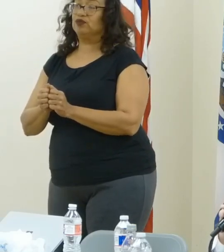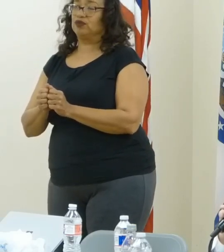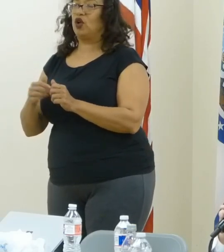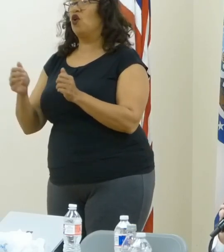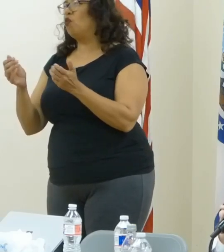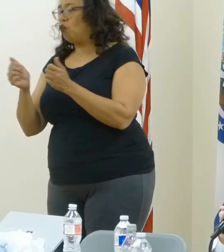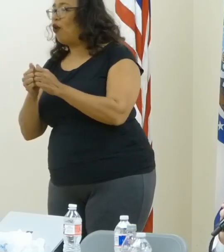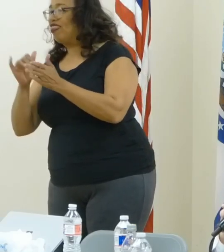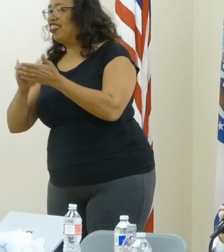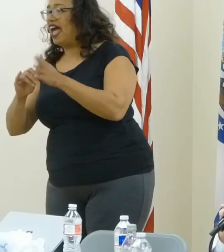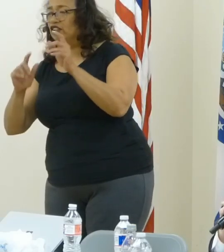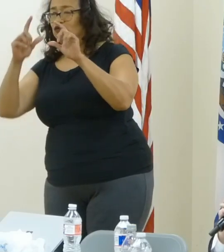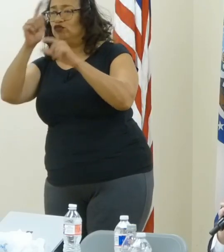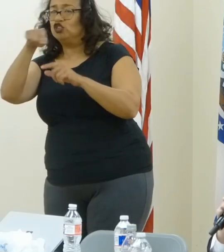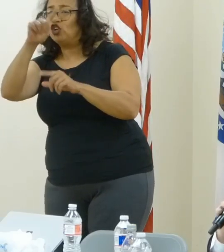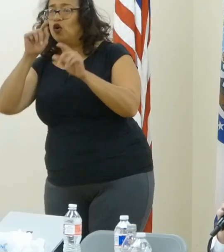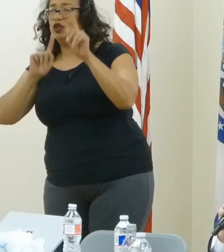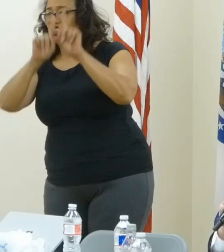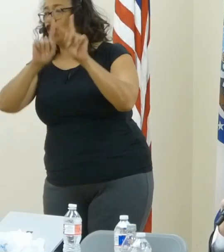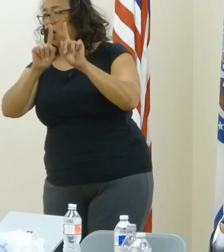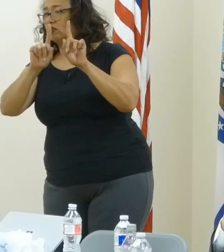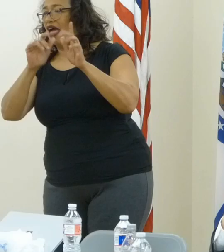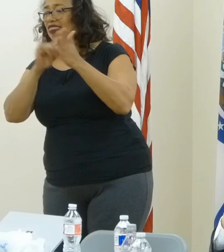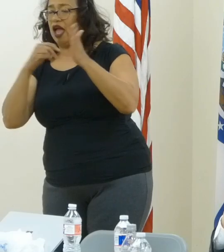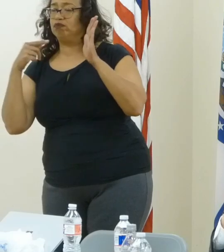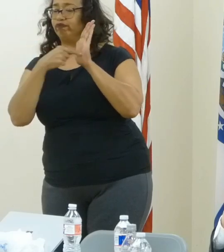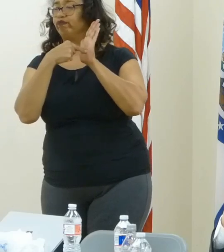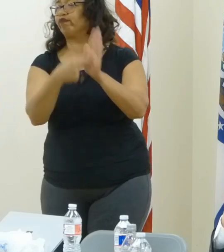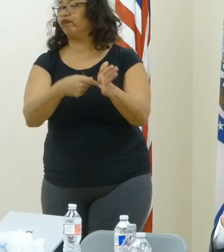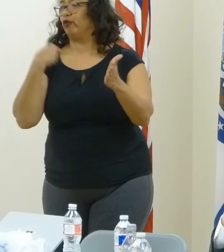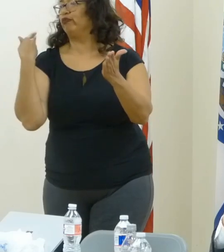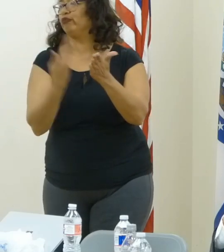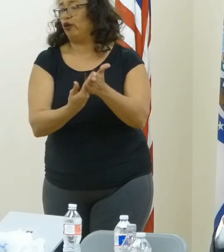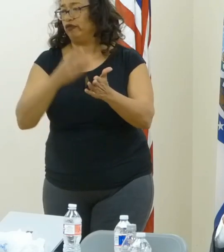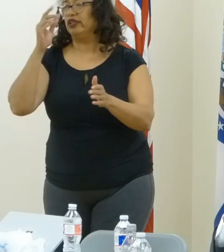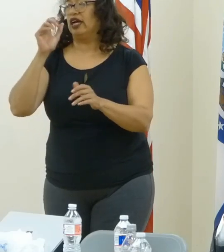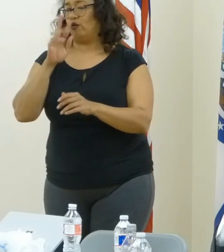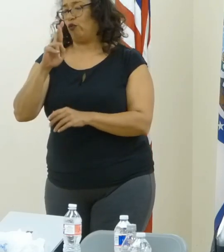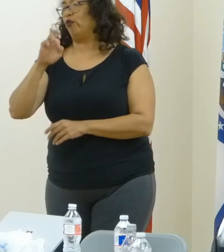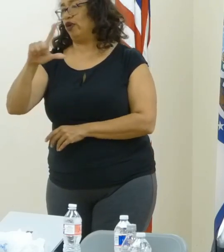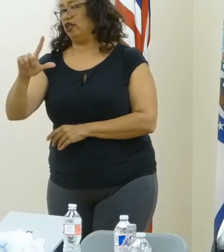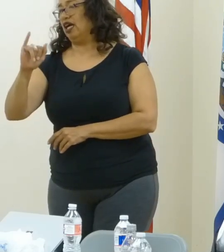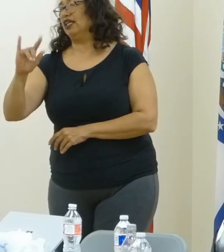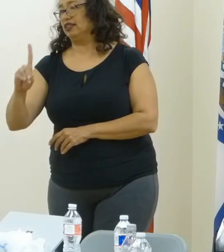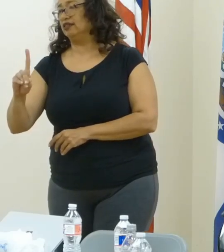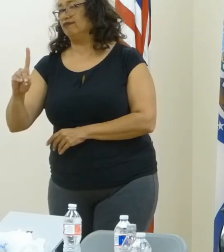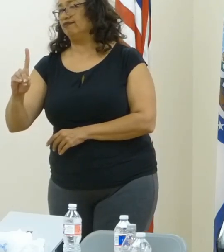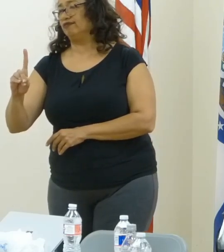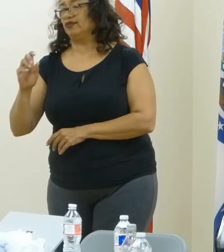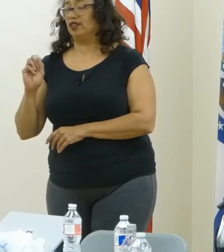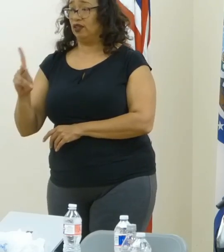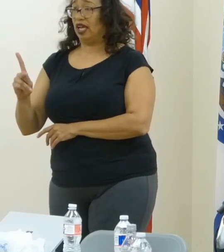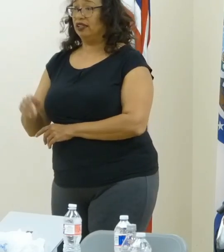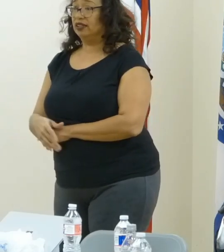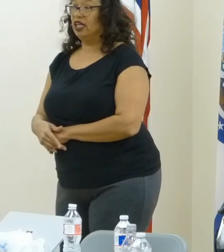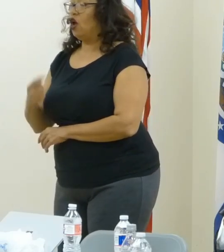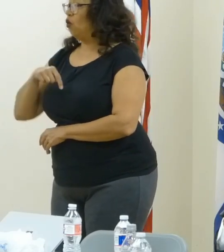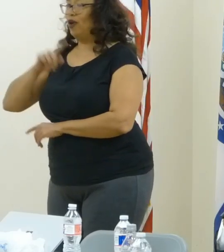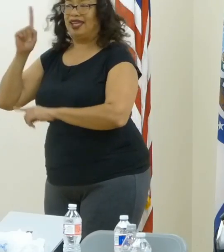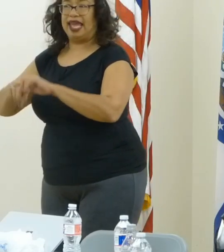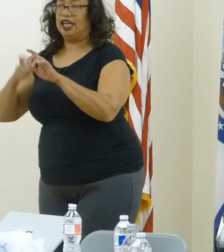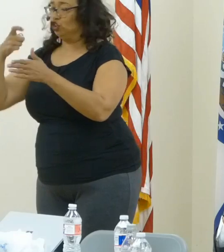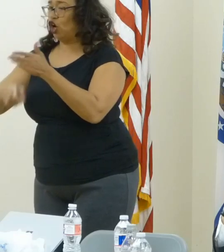it. And you can get that for free. The license itself will be free. The legislation that was passed said that we could not charge extra